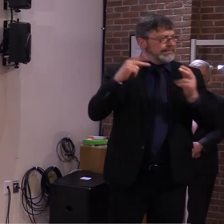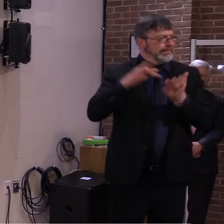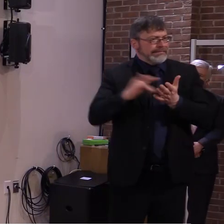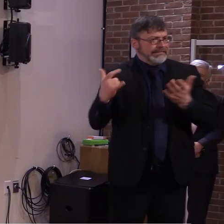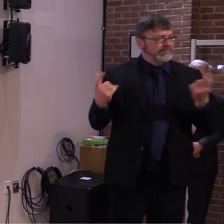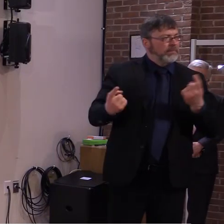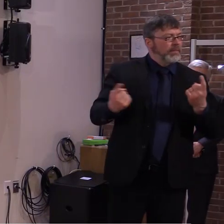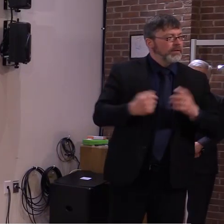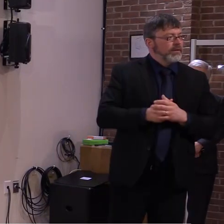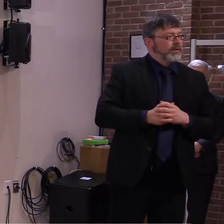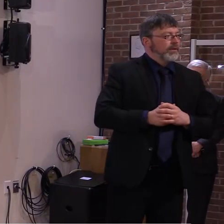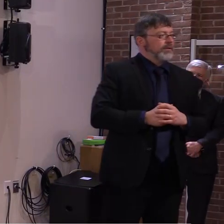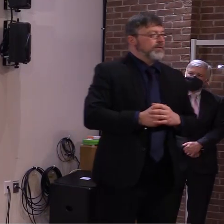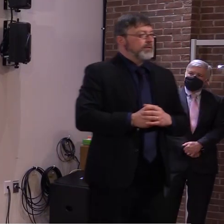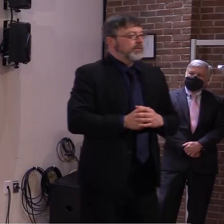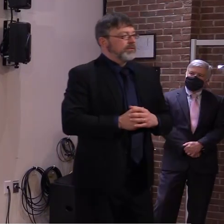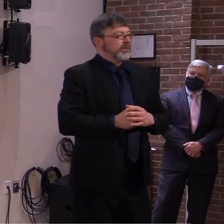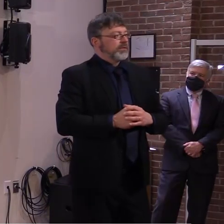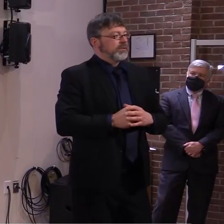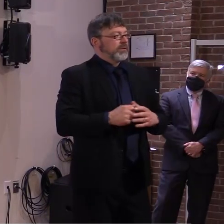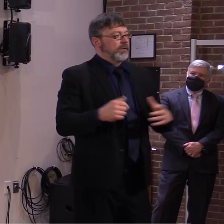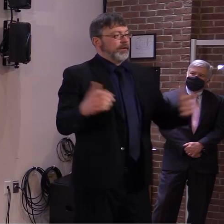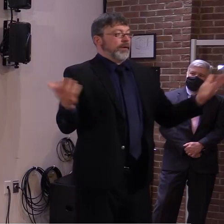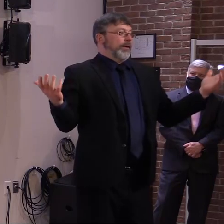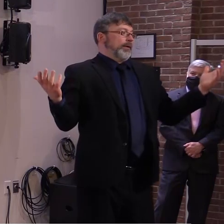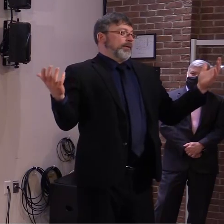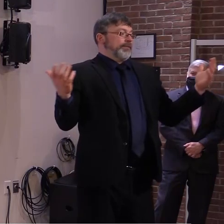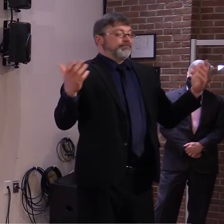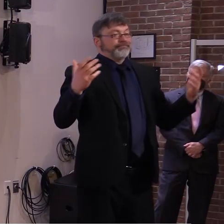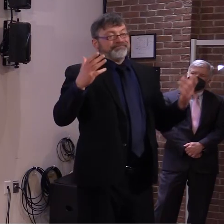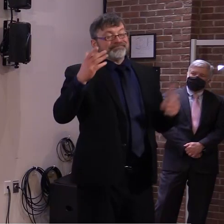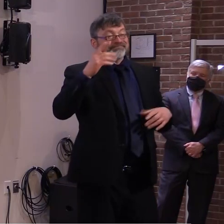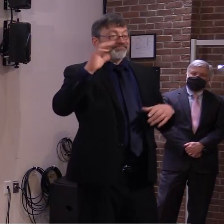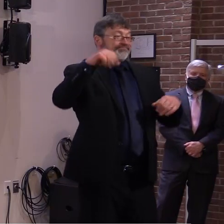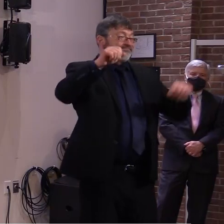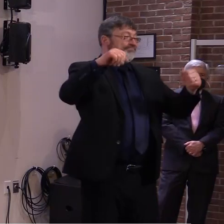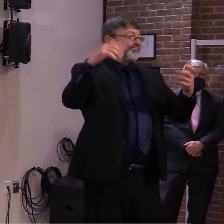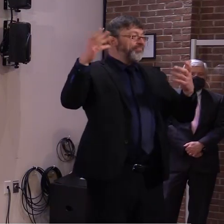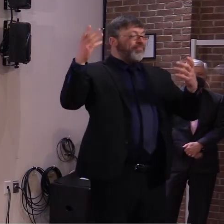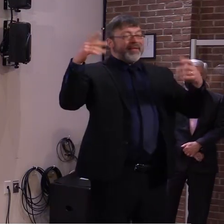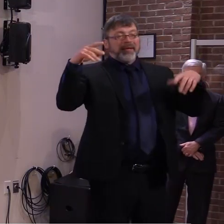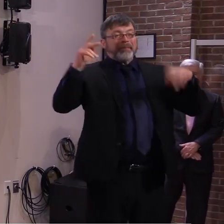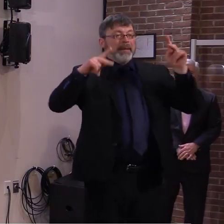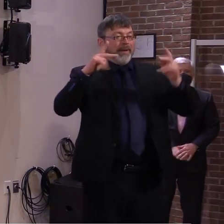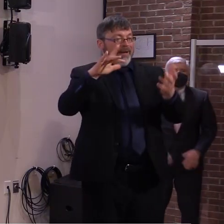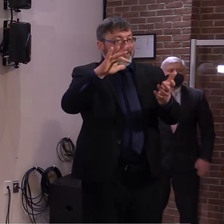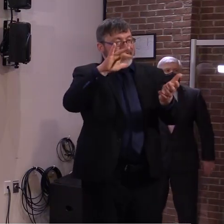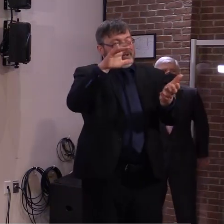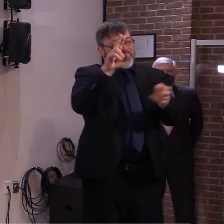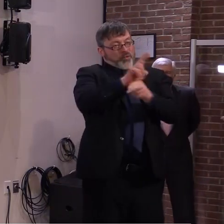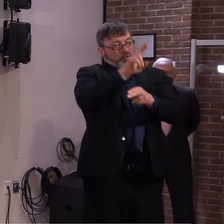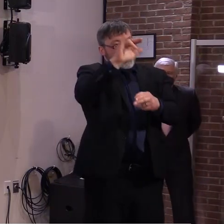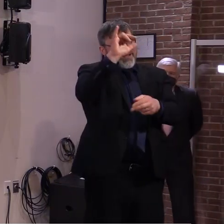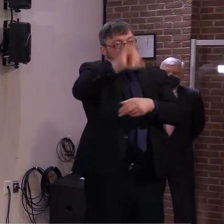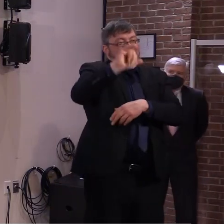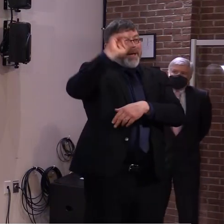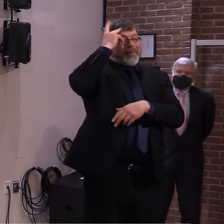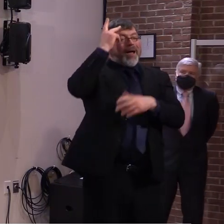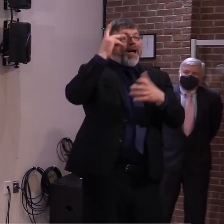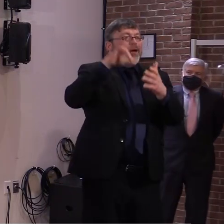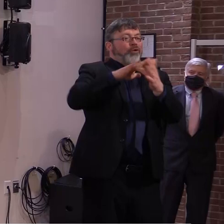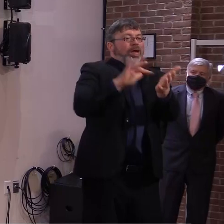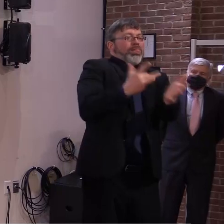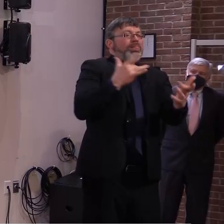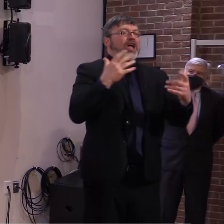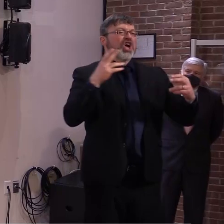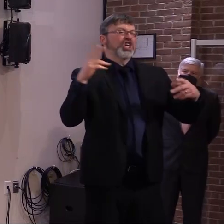see. Hopefully, the demand. I am concerned about the youth, the younger, the age group. I think that we're seeing that throughout the